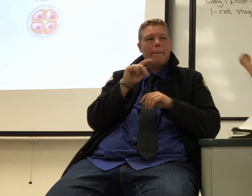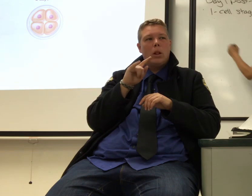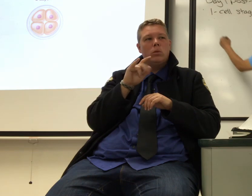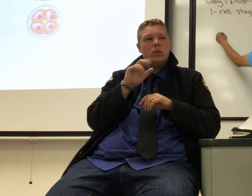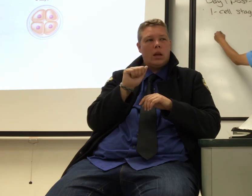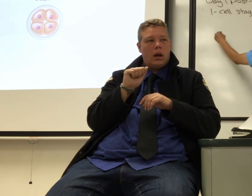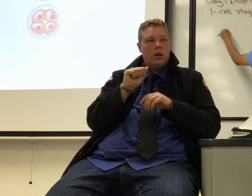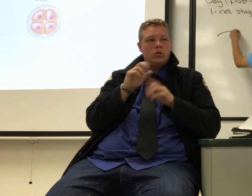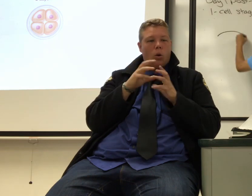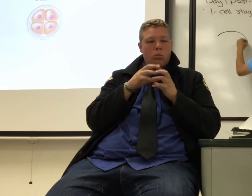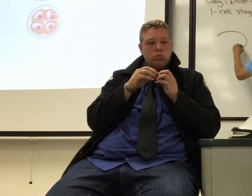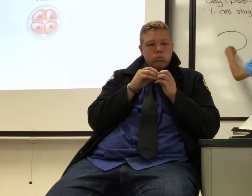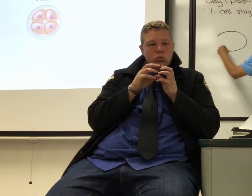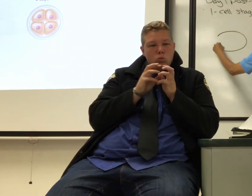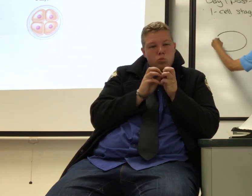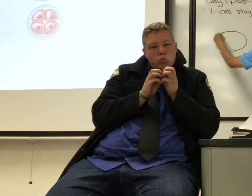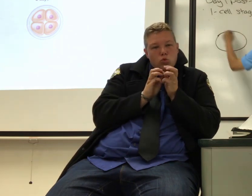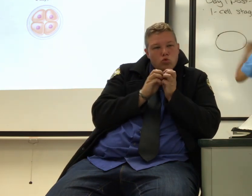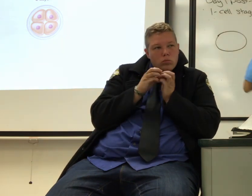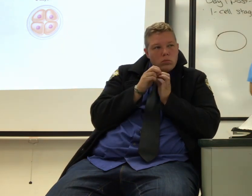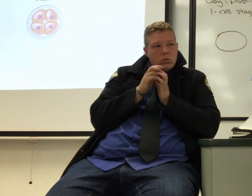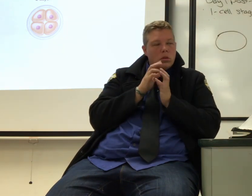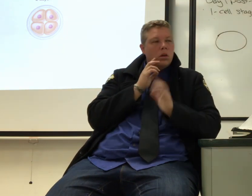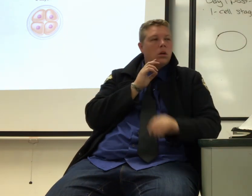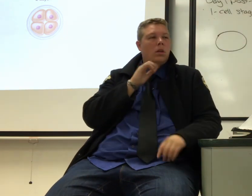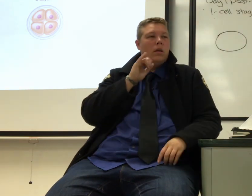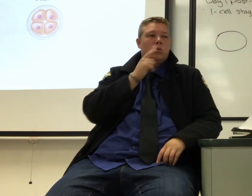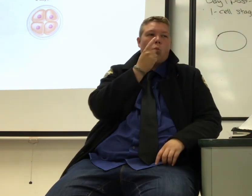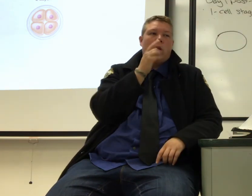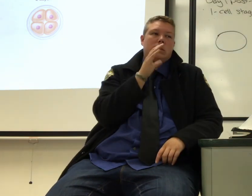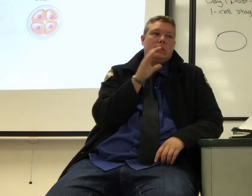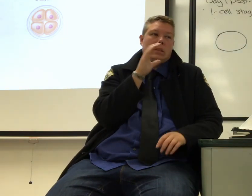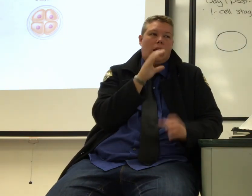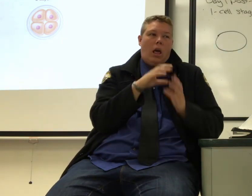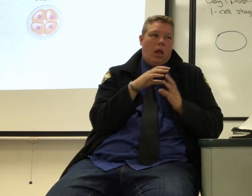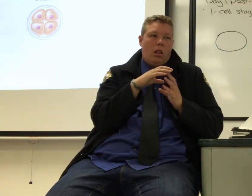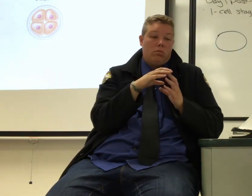So you got a zona pellucida, you're just one cell.